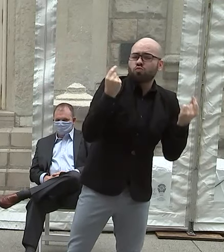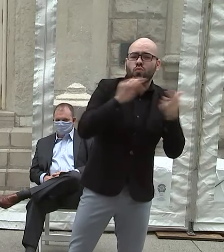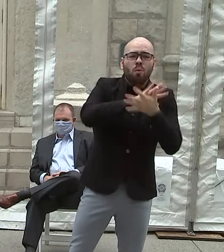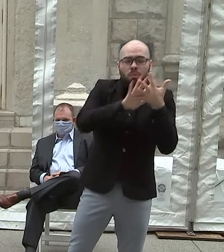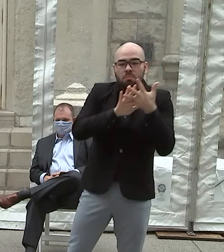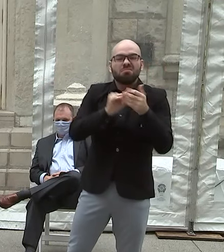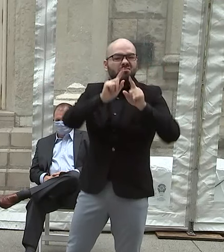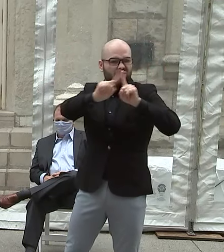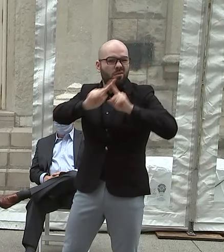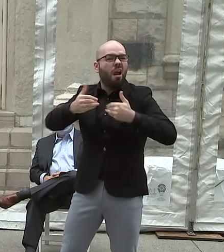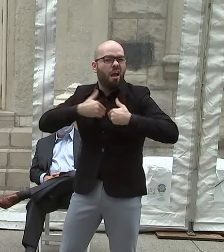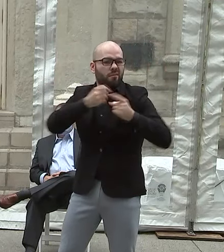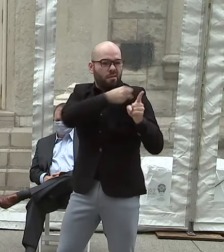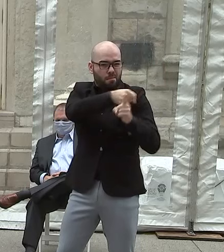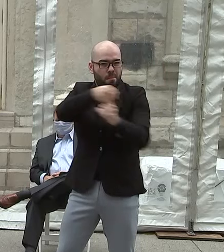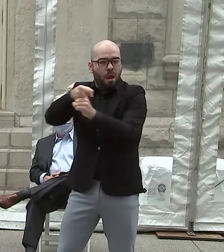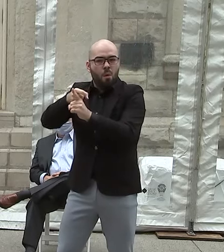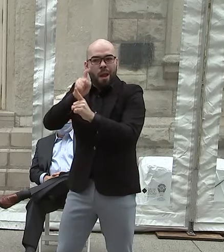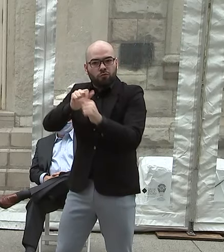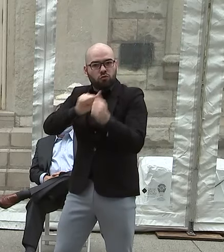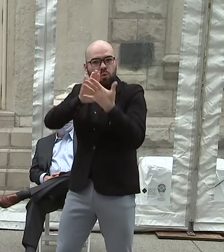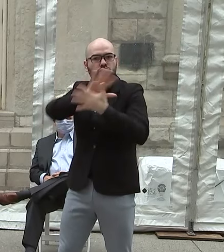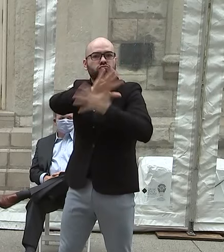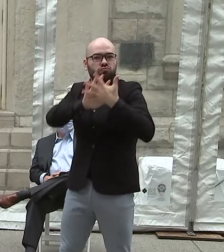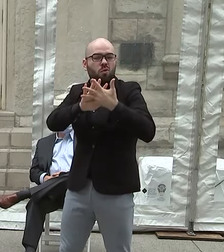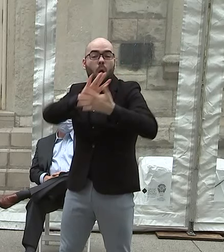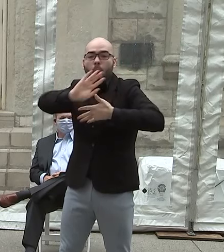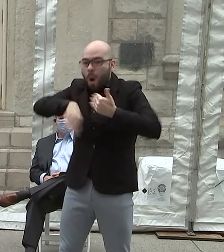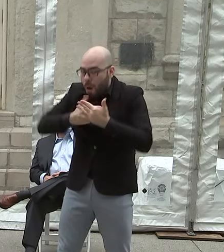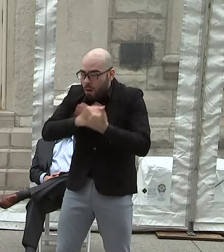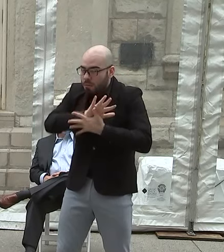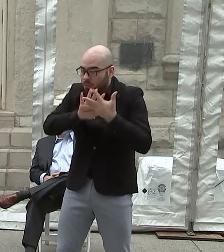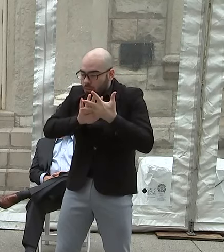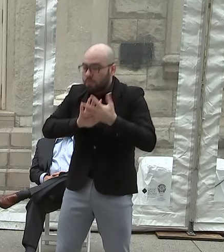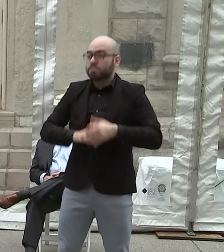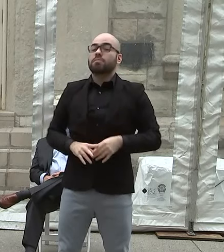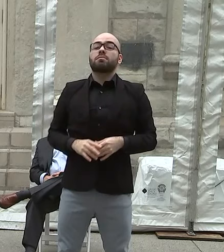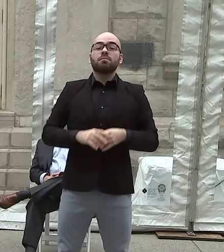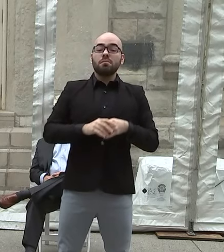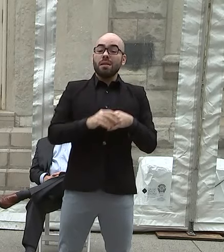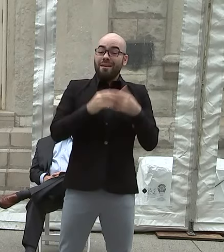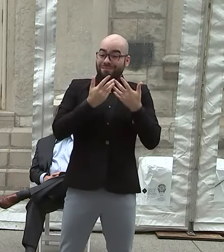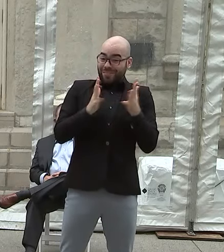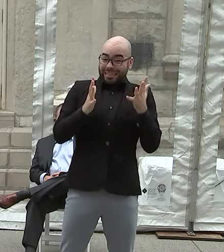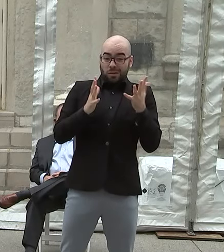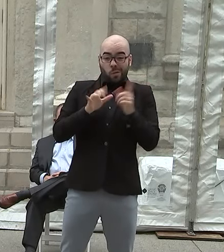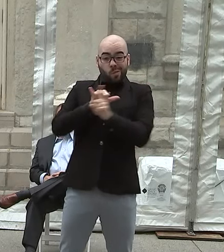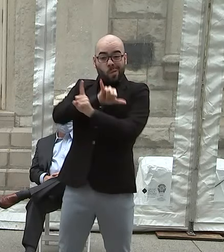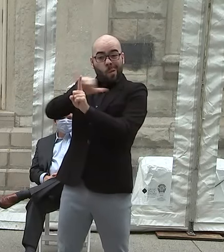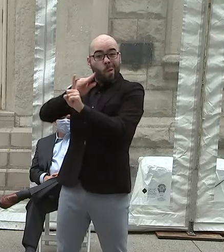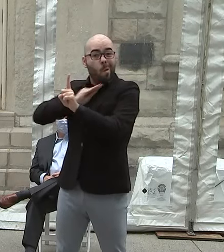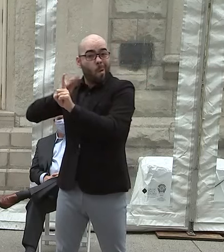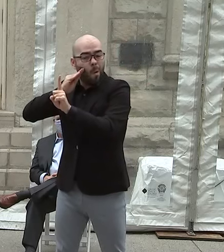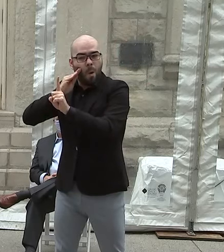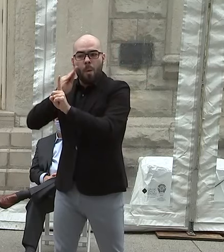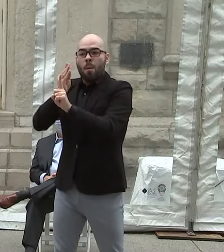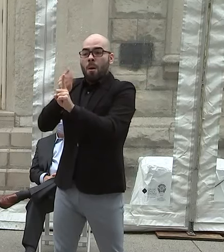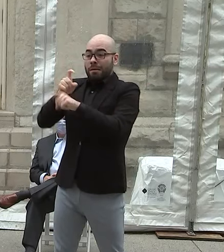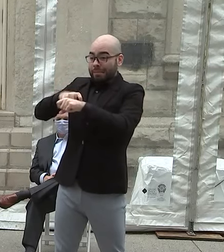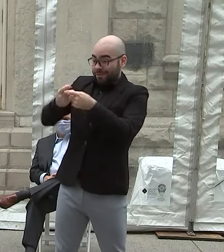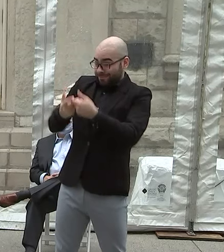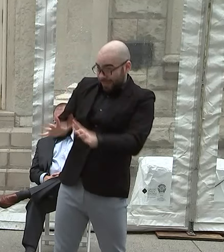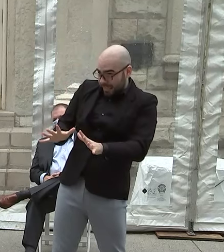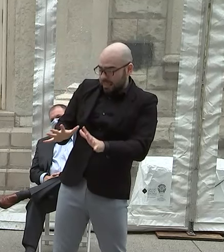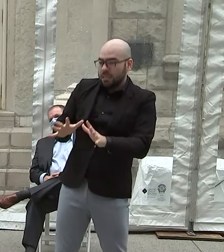a framework for us to transition out of stay at home when that time is right. As you